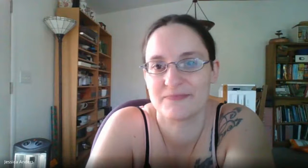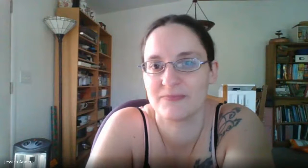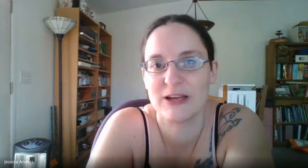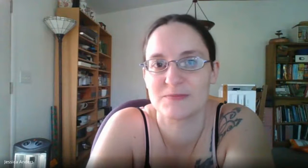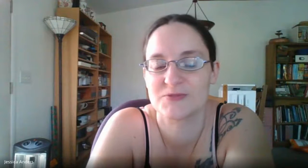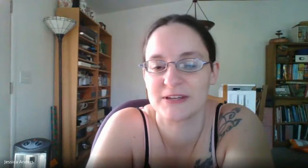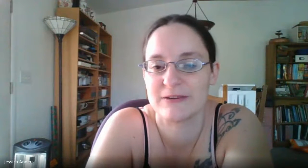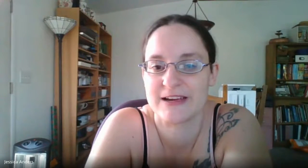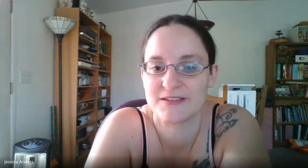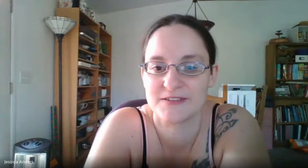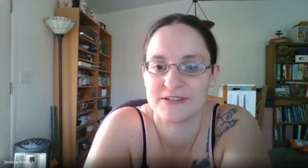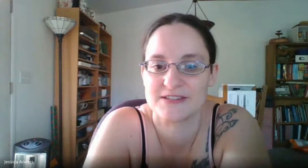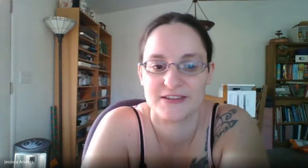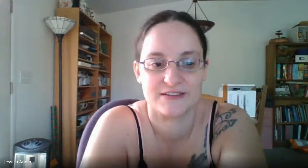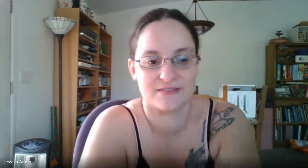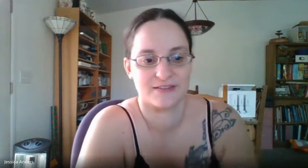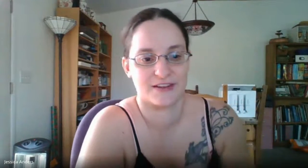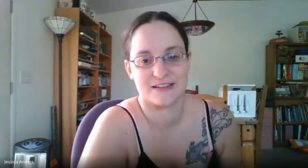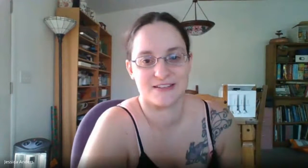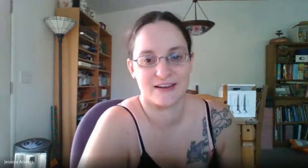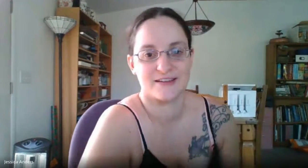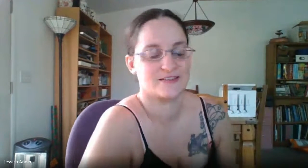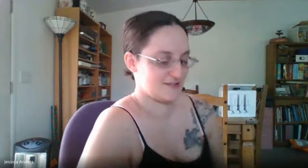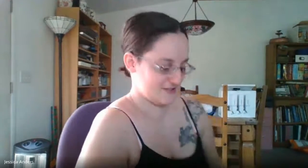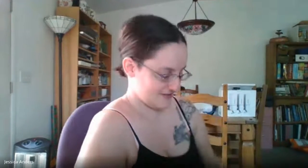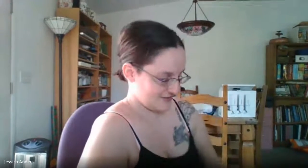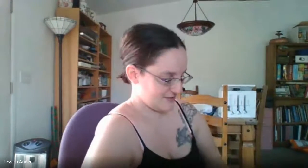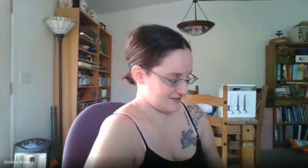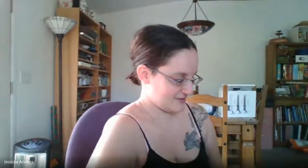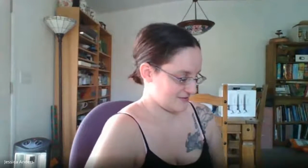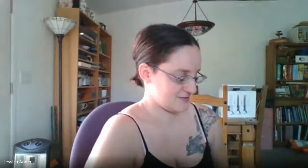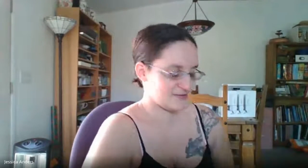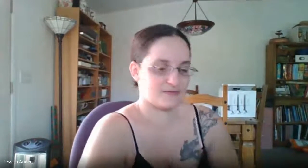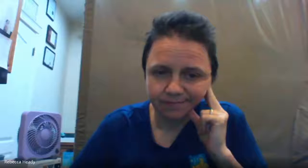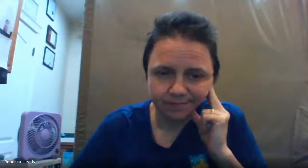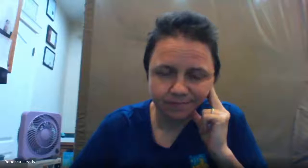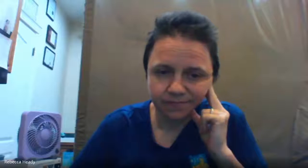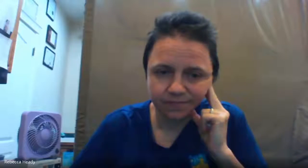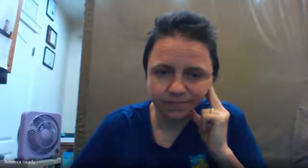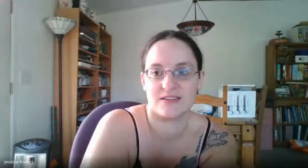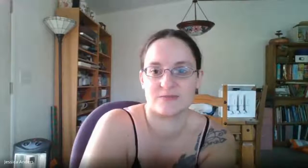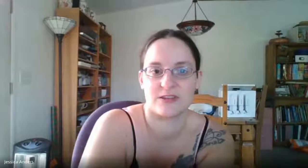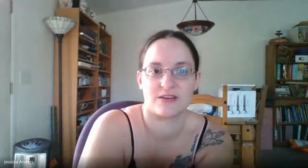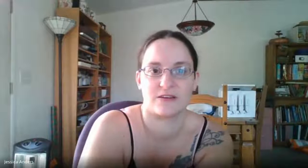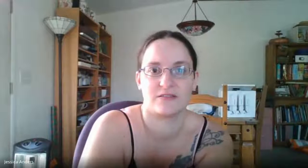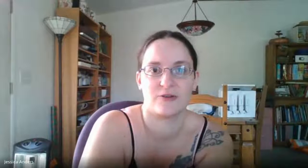we homeschooled anyway, so it's nothing exciting. Good. Just weekly check-ins with